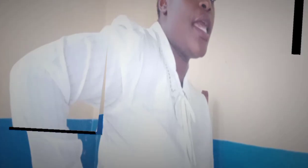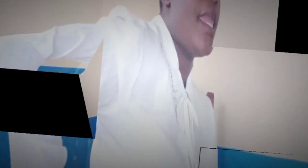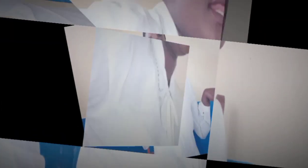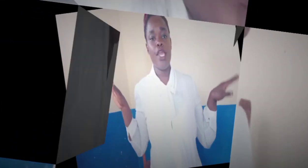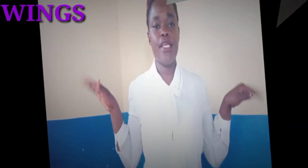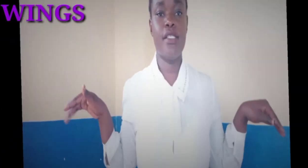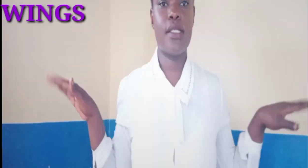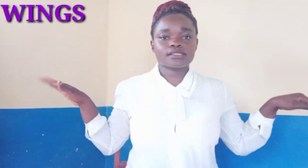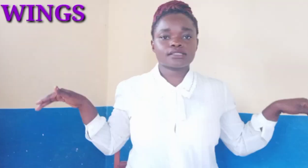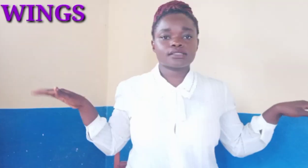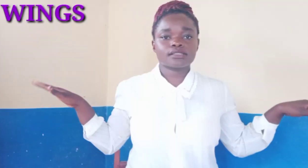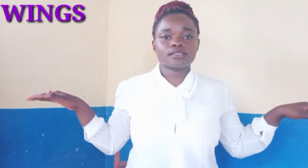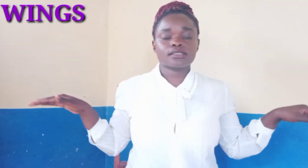Tail. Wings.